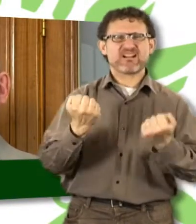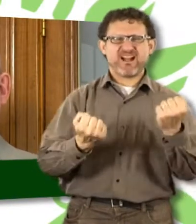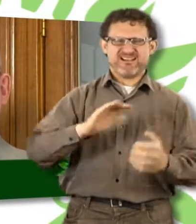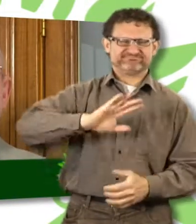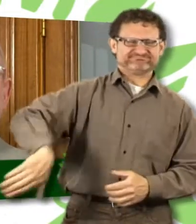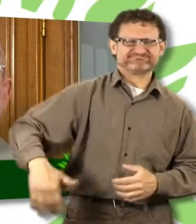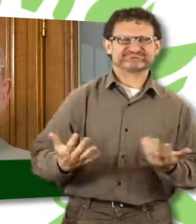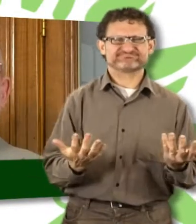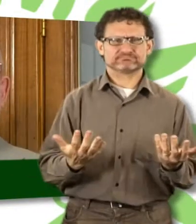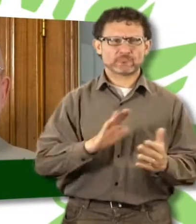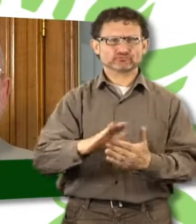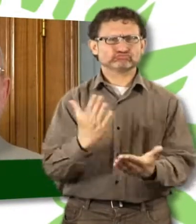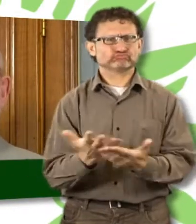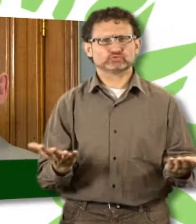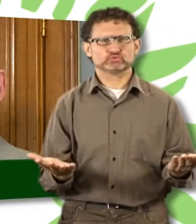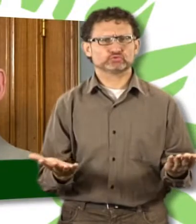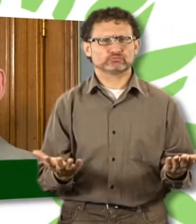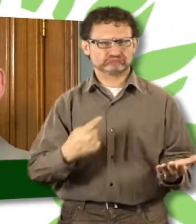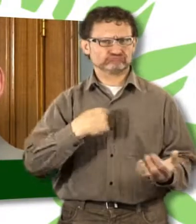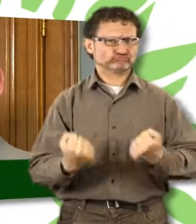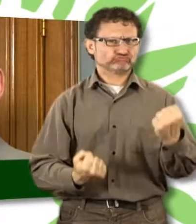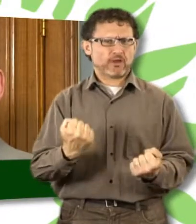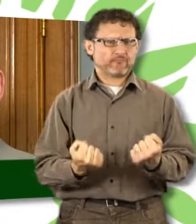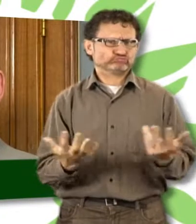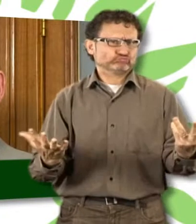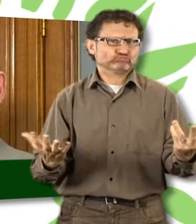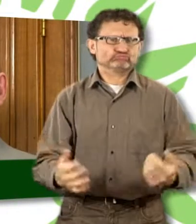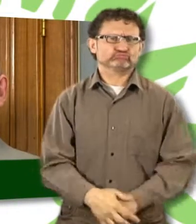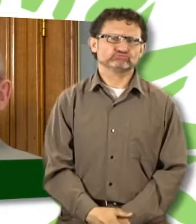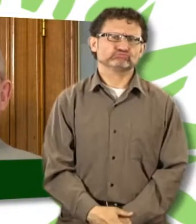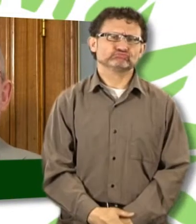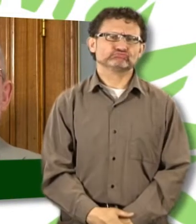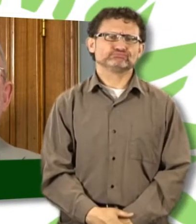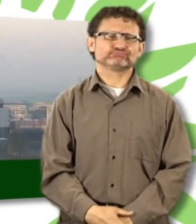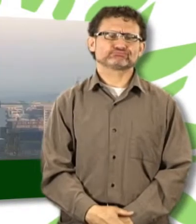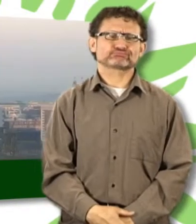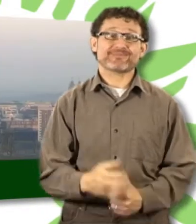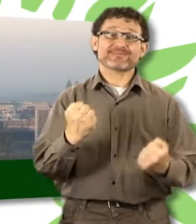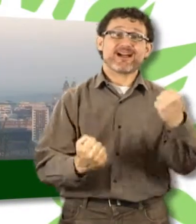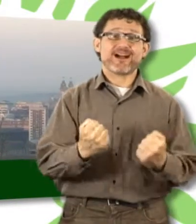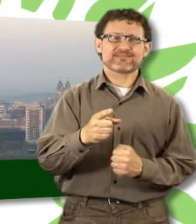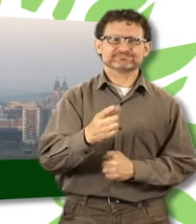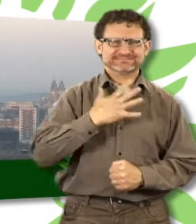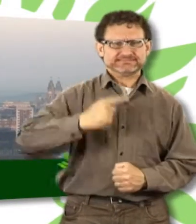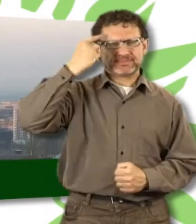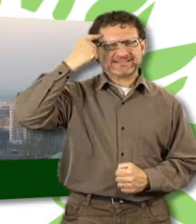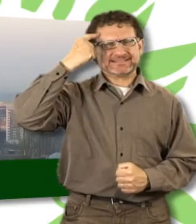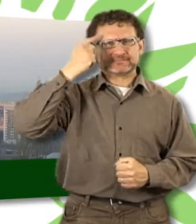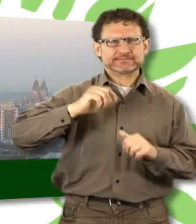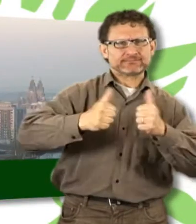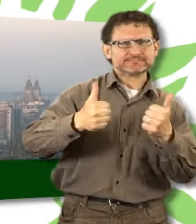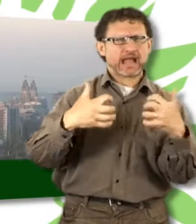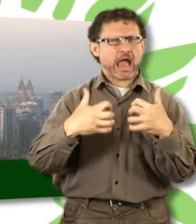car. But I think we could be a lot smarter about the way we make use of motor cars in the city. I think a decent city in the future